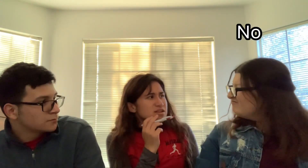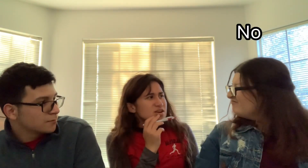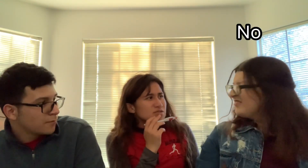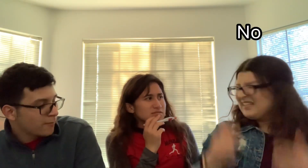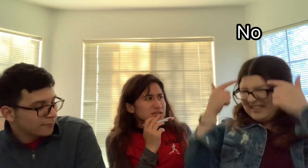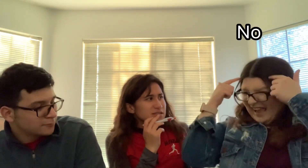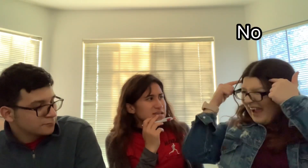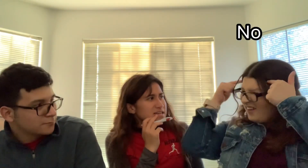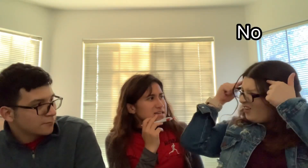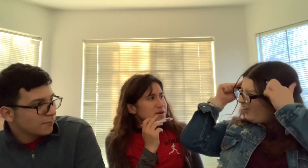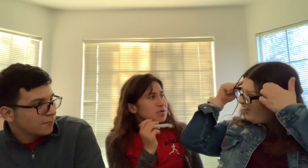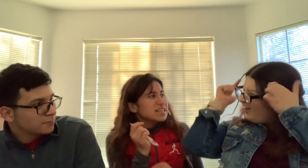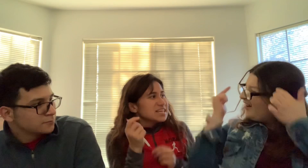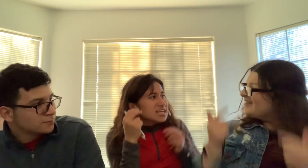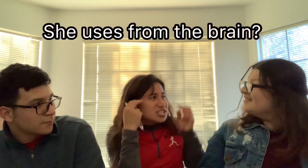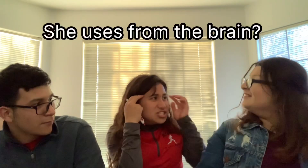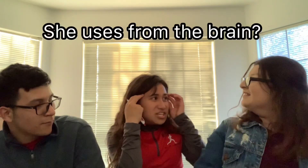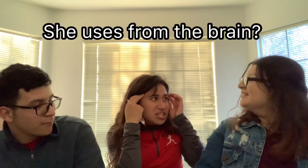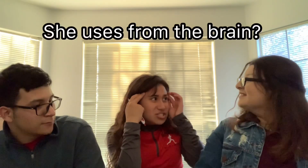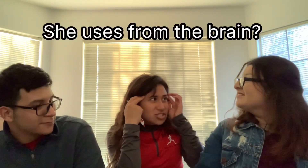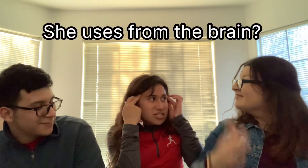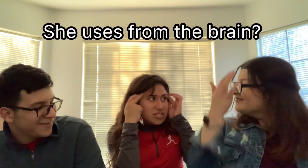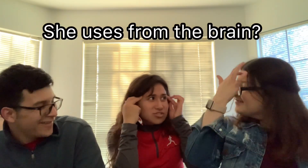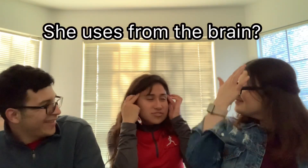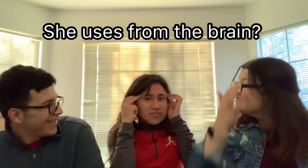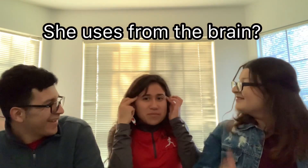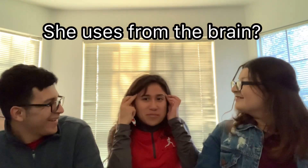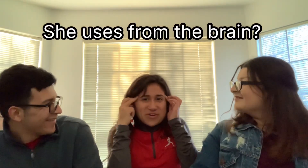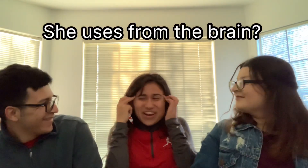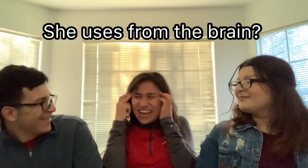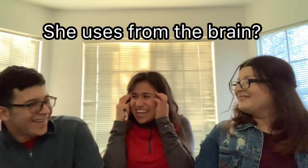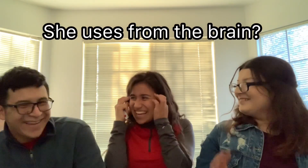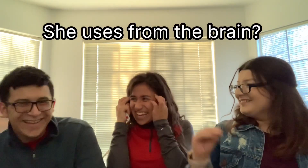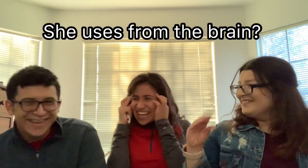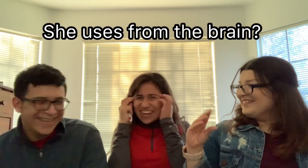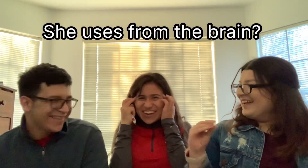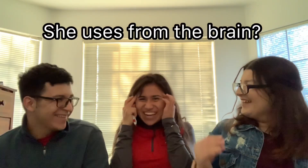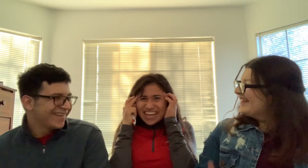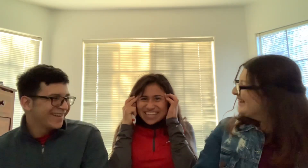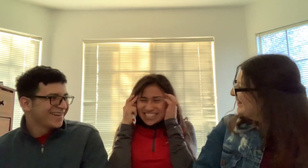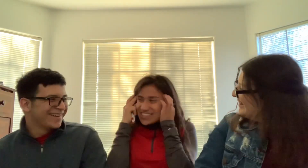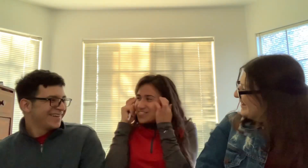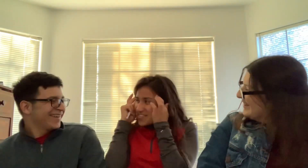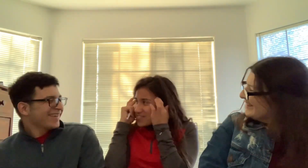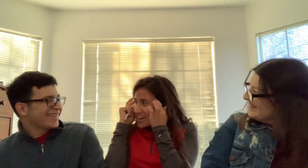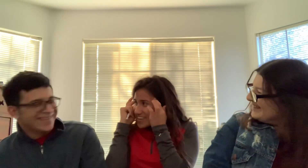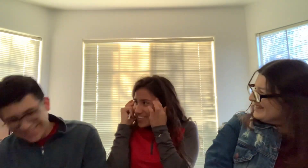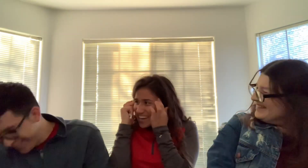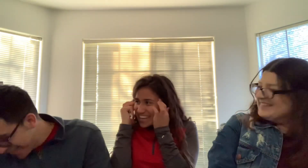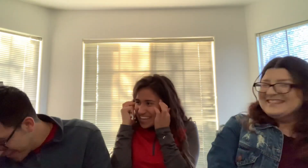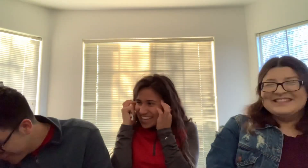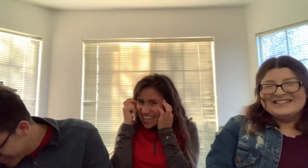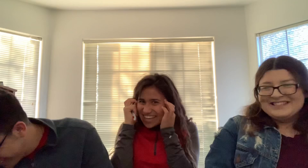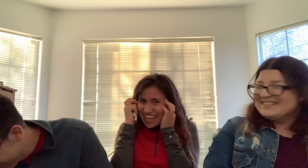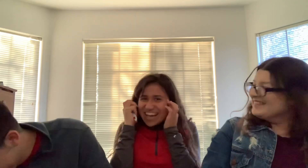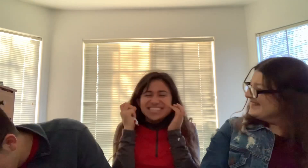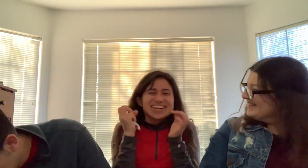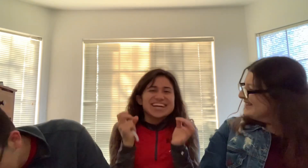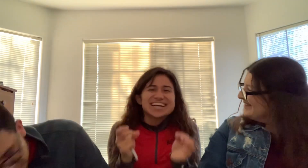No, not really. She's used from the brain. She's used from the brain, right? Sorry, guys,